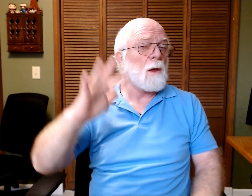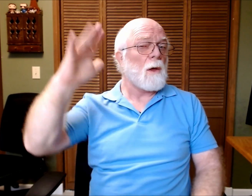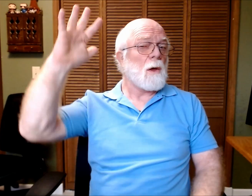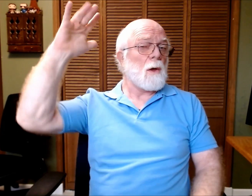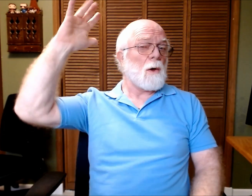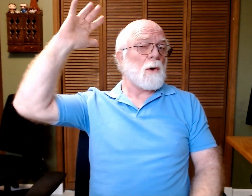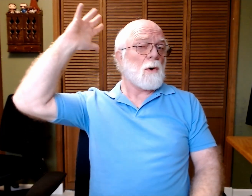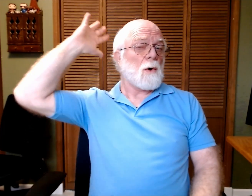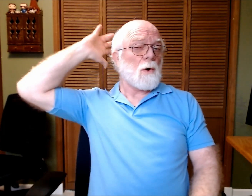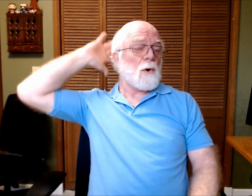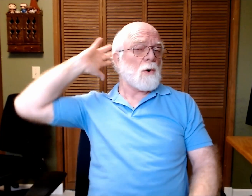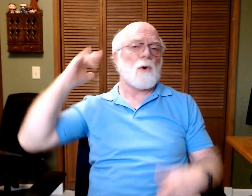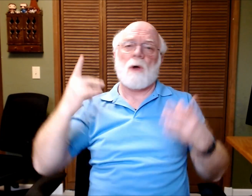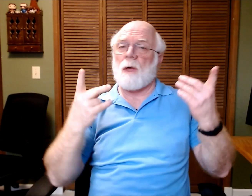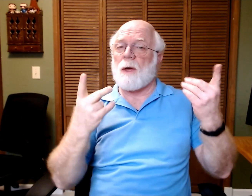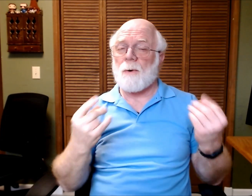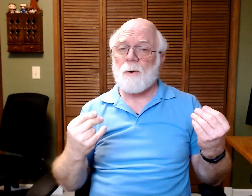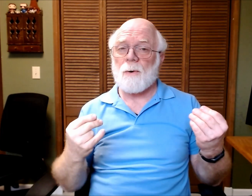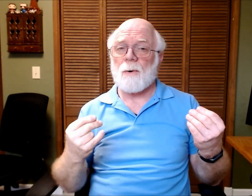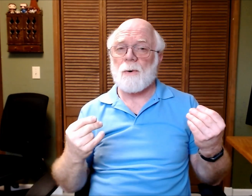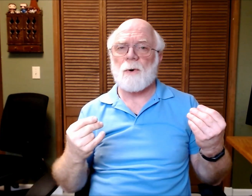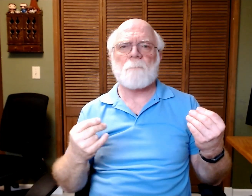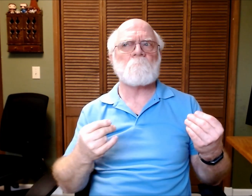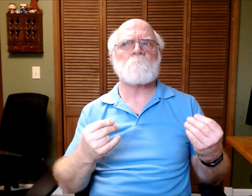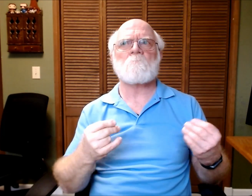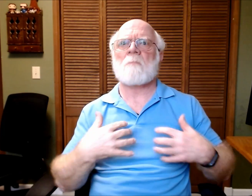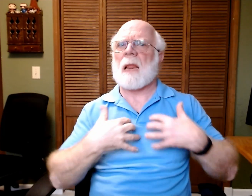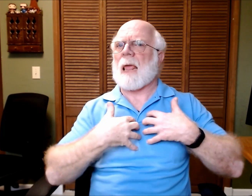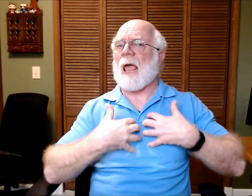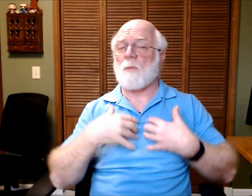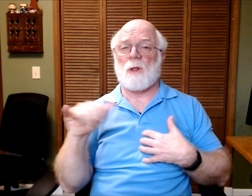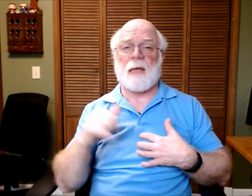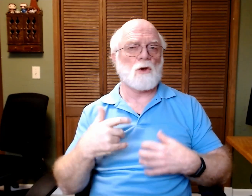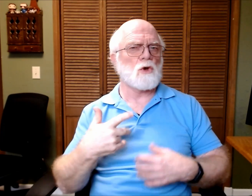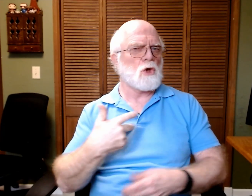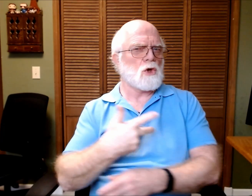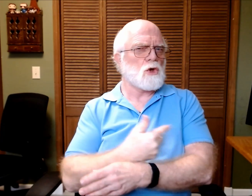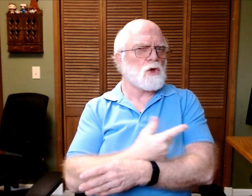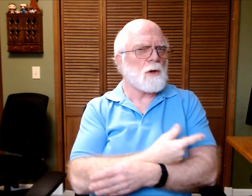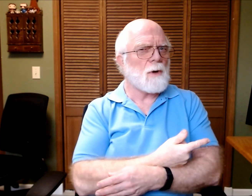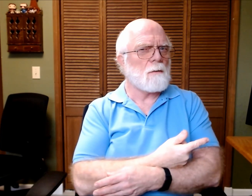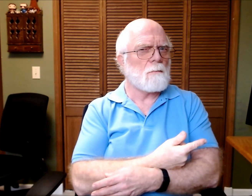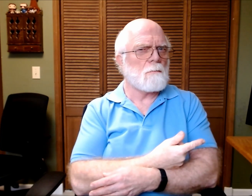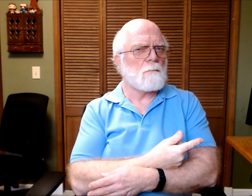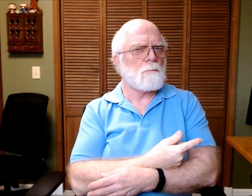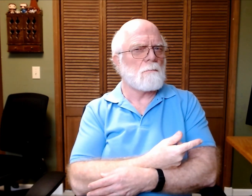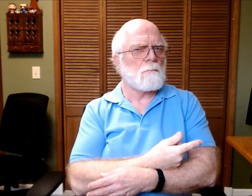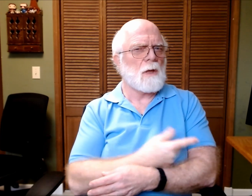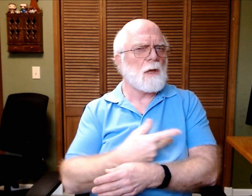and long ago, how did they do that? They had an animal, like a sheep.